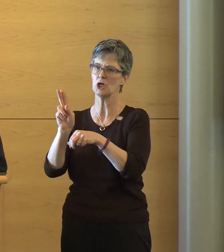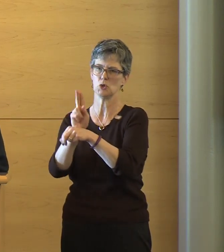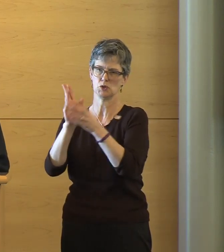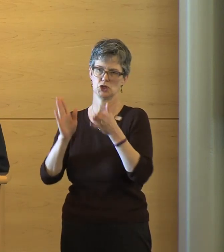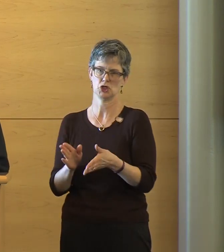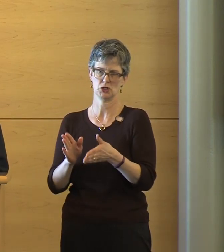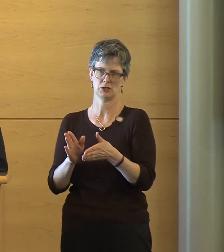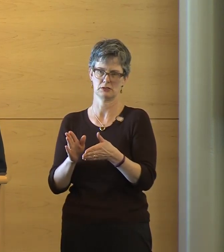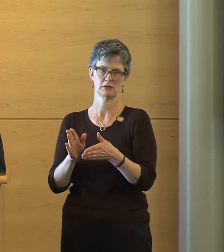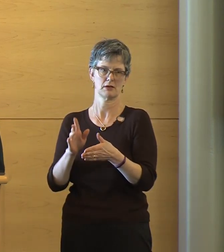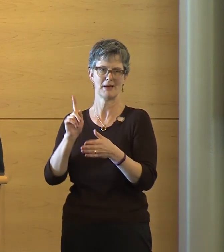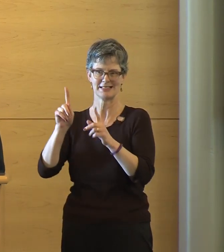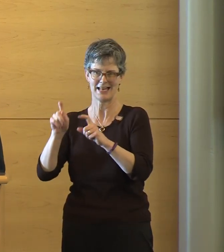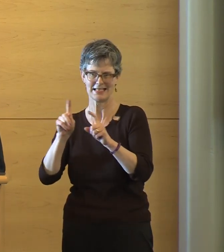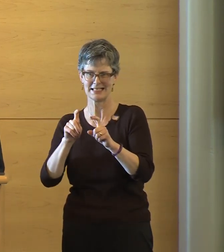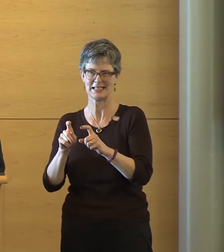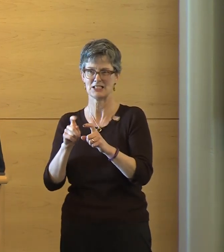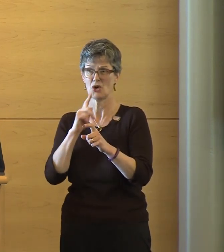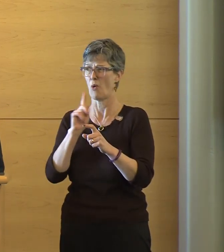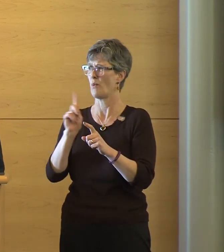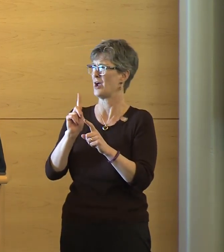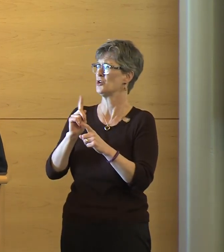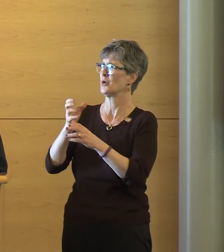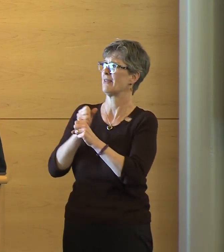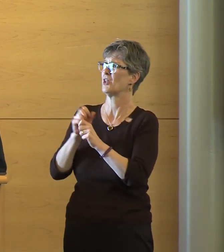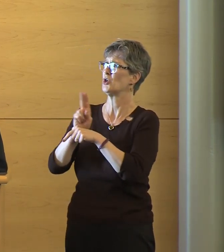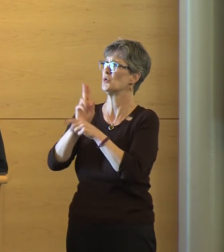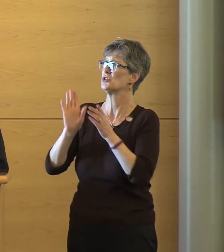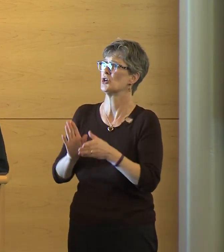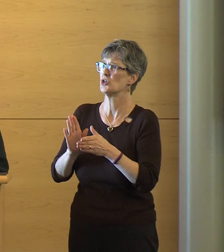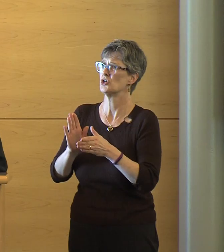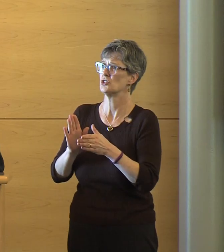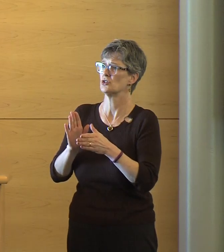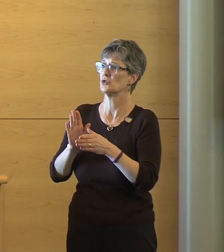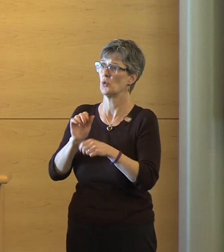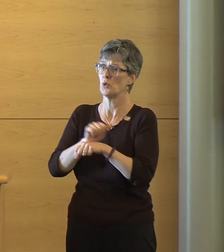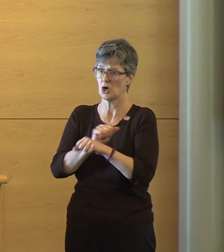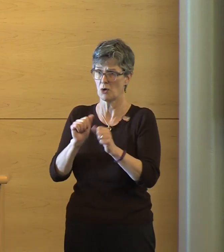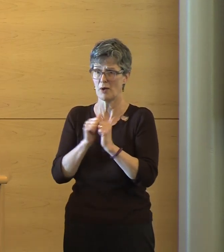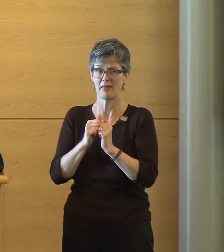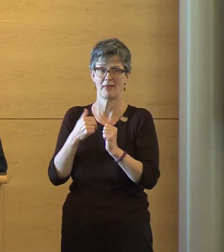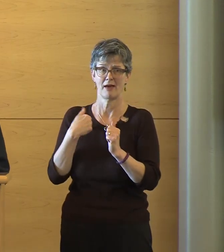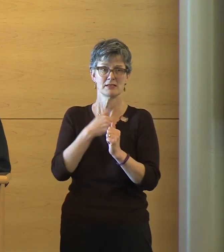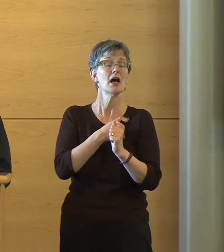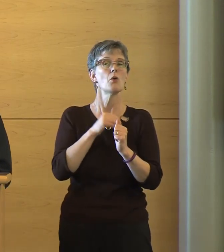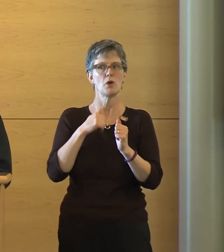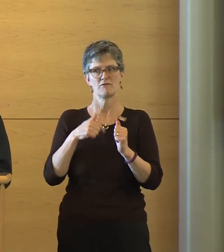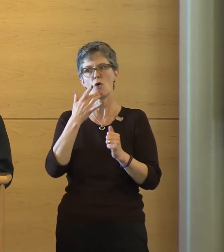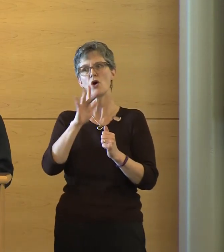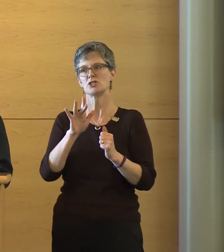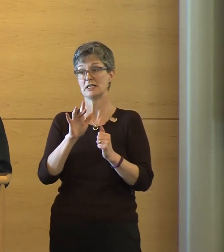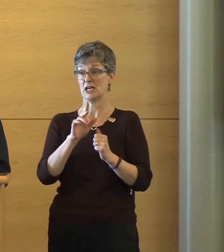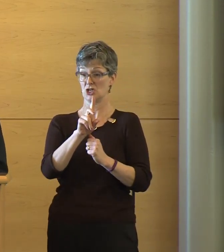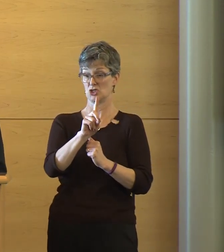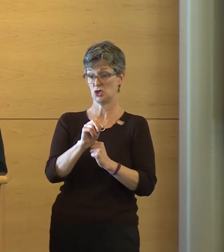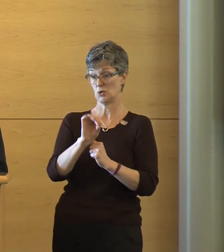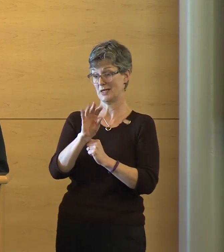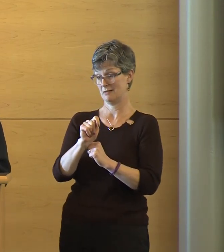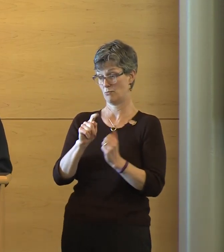in-house expertise in order to be able to make some intelligent decisions as you look at products. But ultimately, there is no substitute for